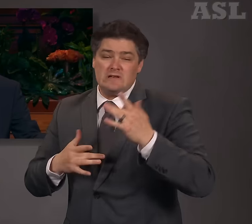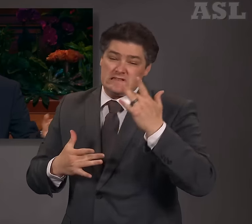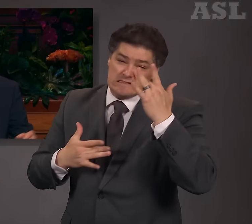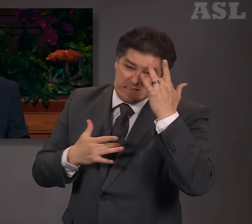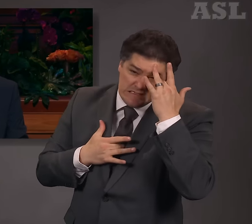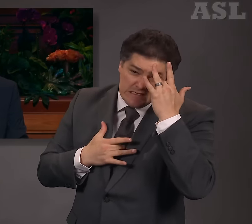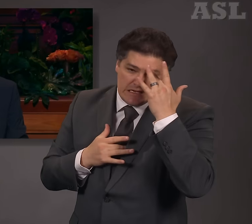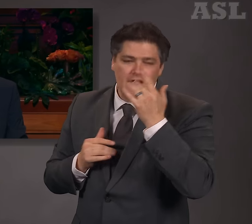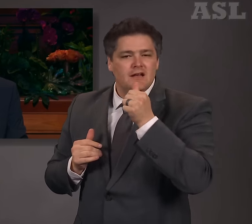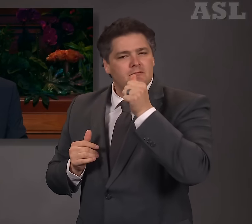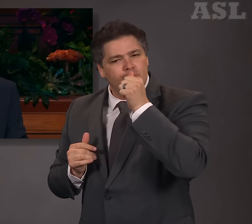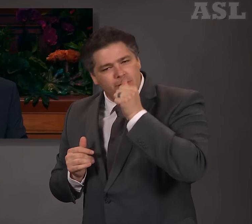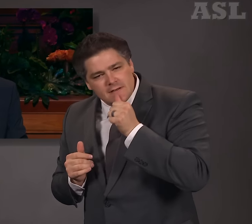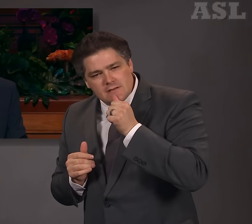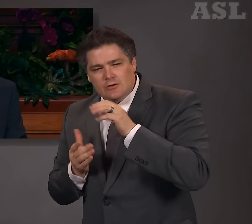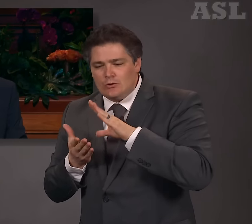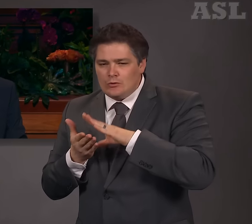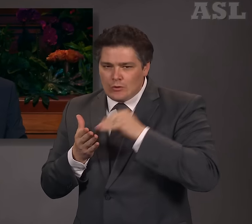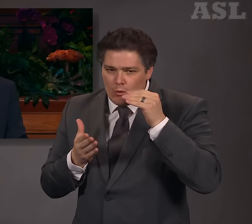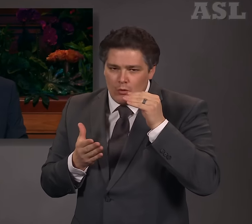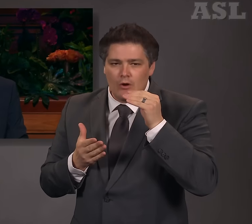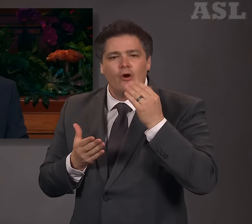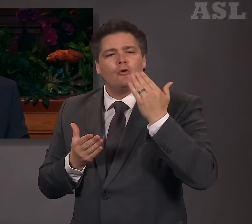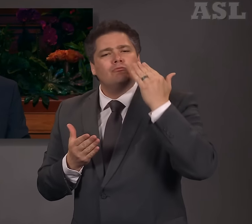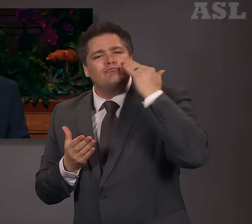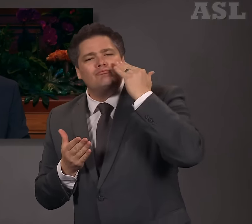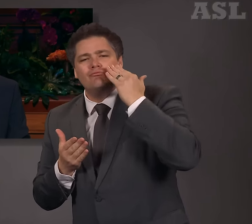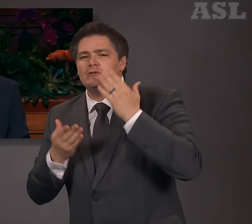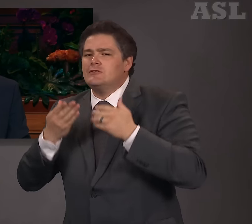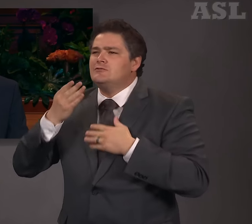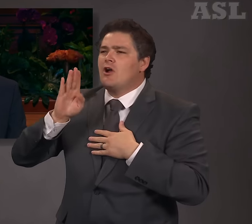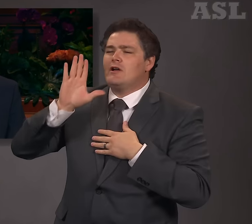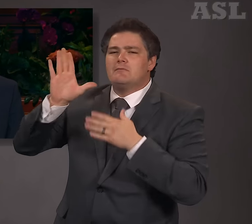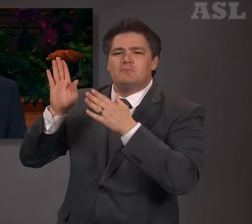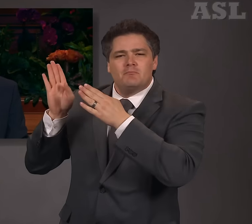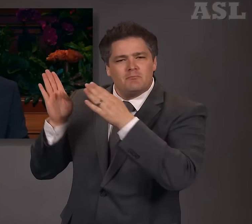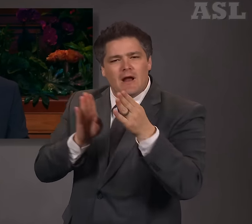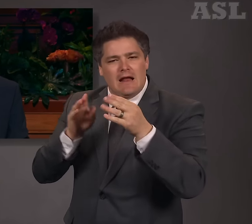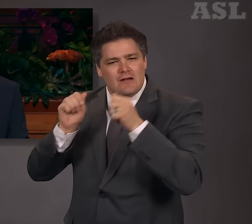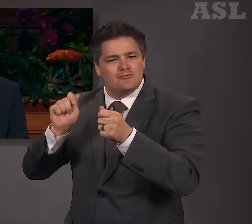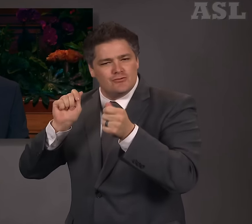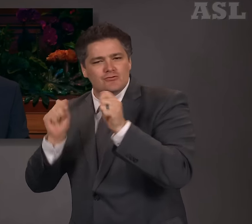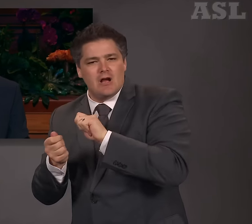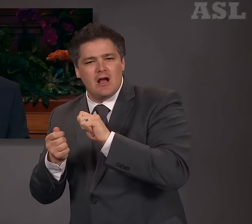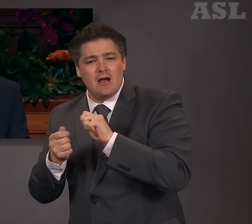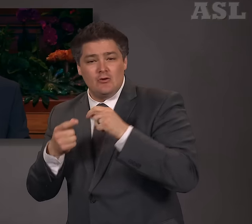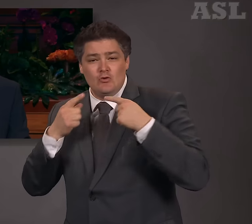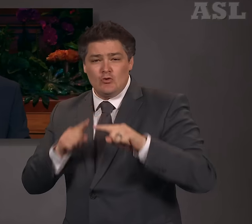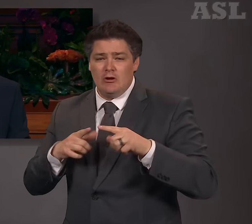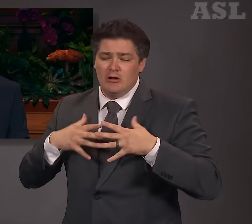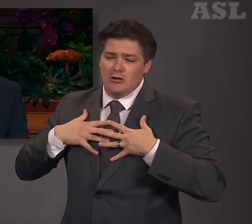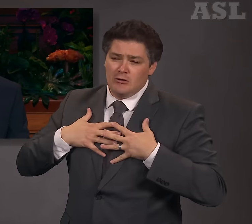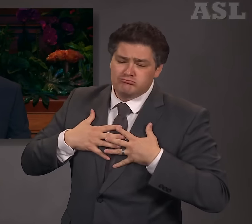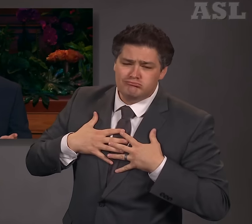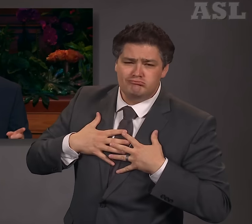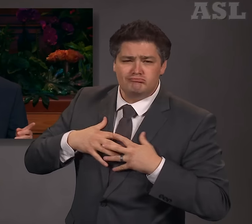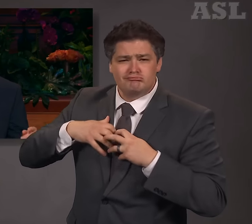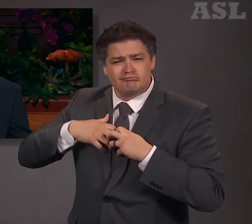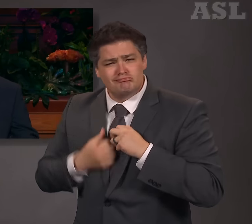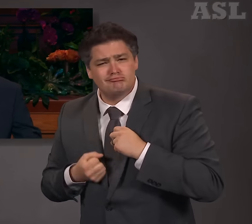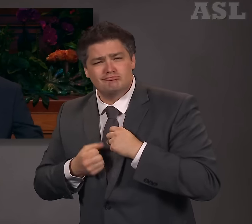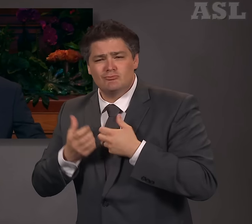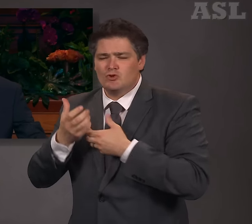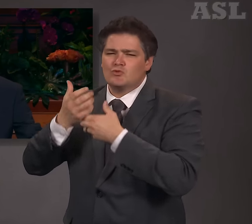can change again according to God's will. When in sorrow, trust that happiness is around the corner. We often